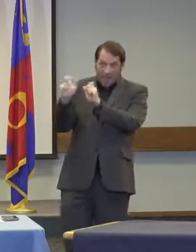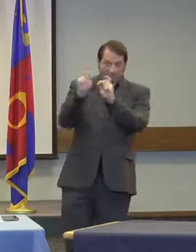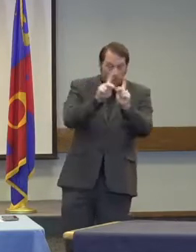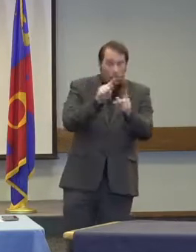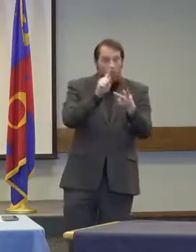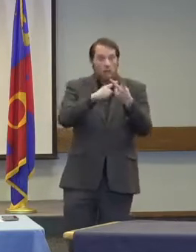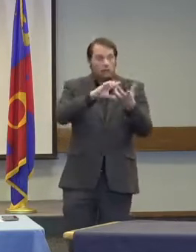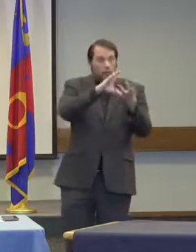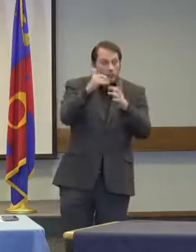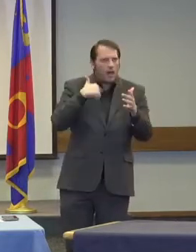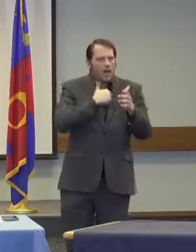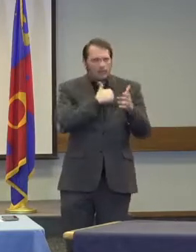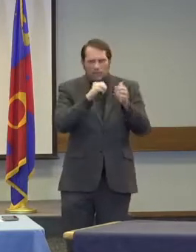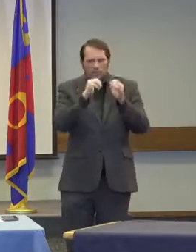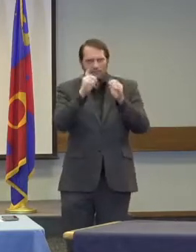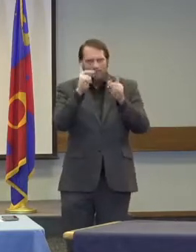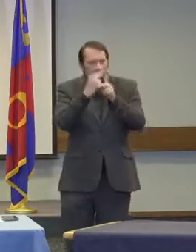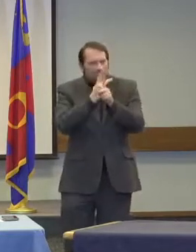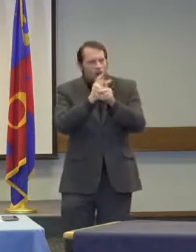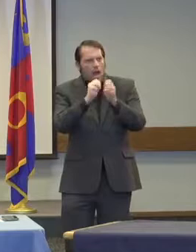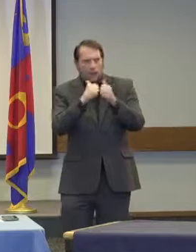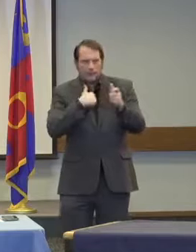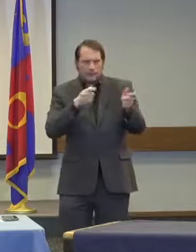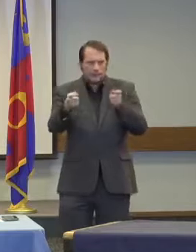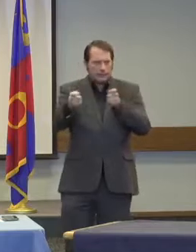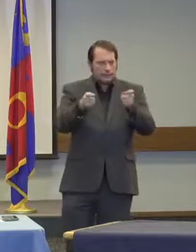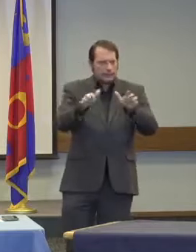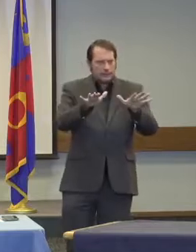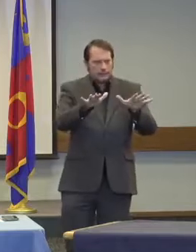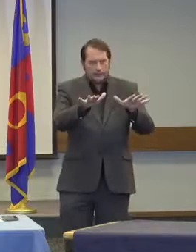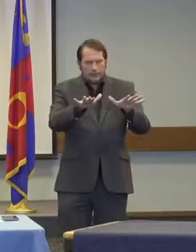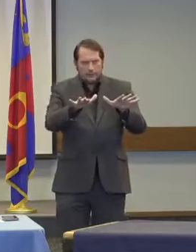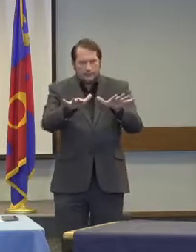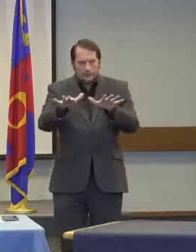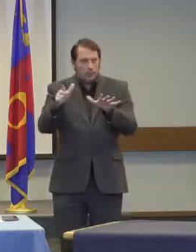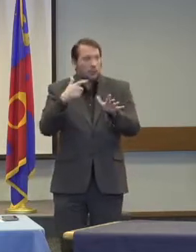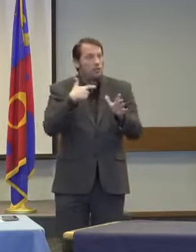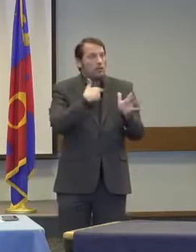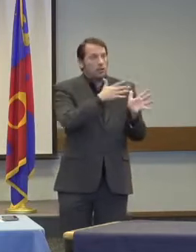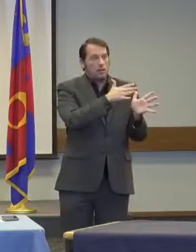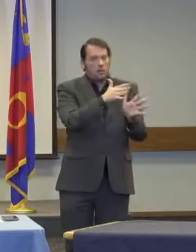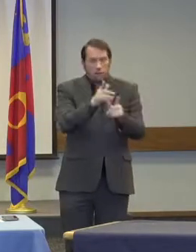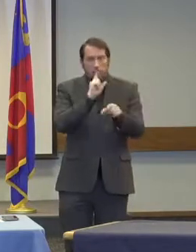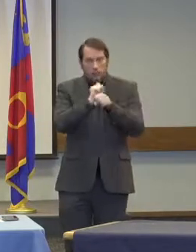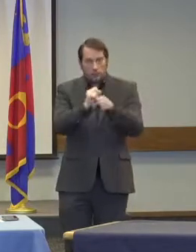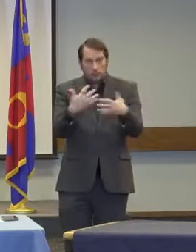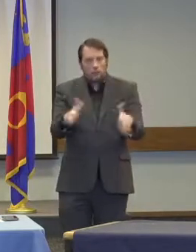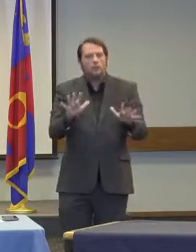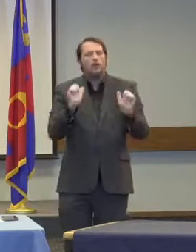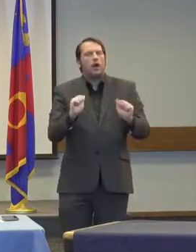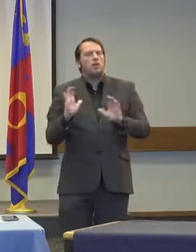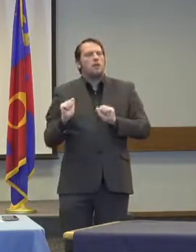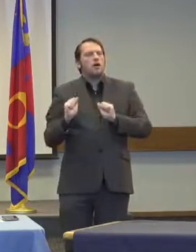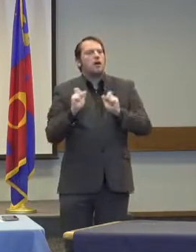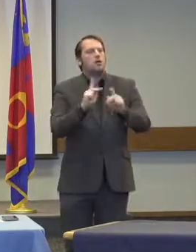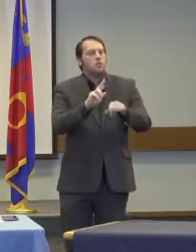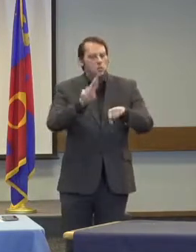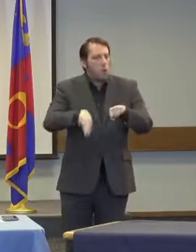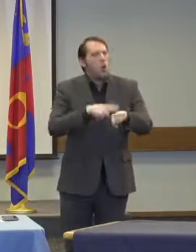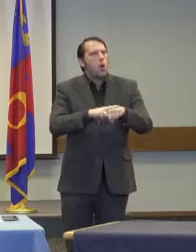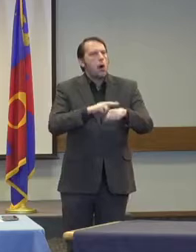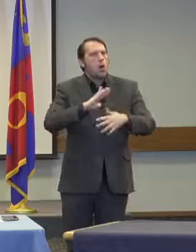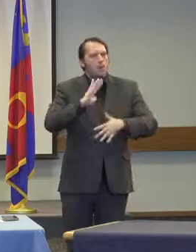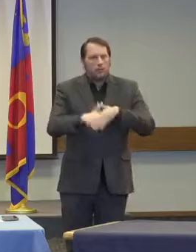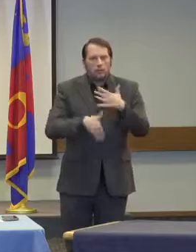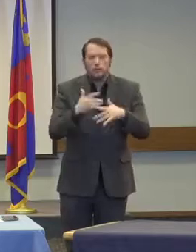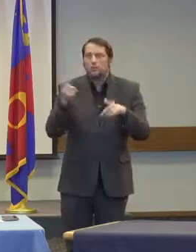when the businesses emerge from this, that we're able to get back where we need to be on a track to the place that we all want to go.